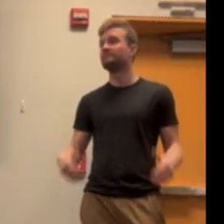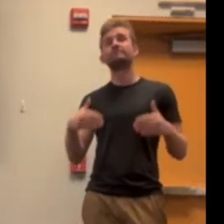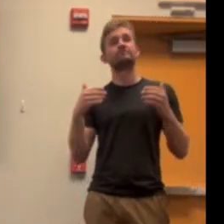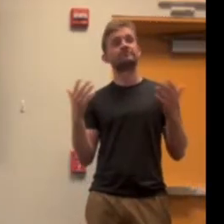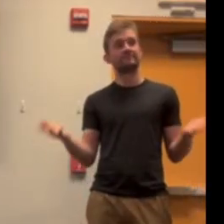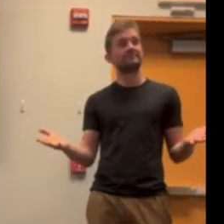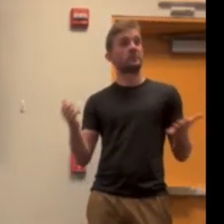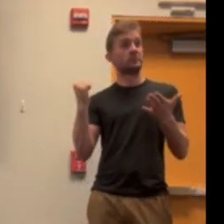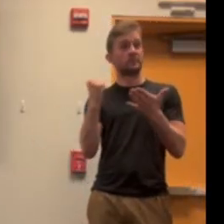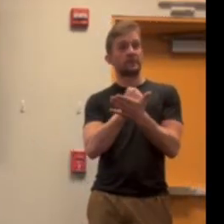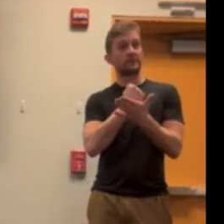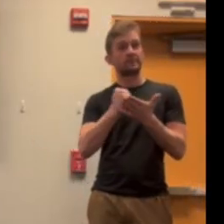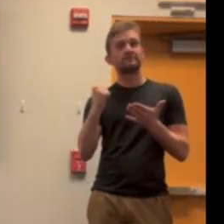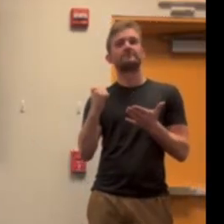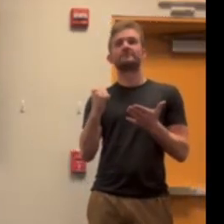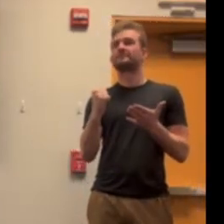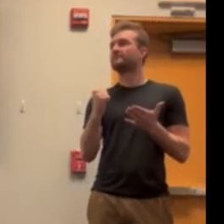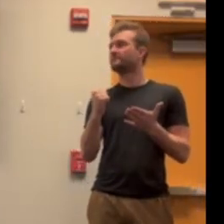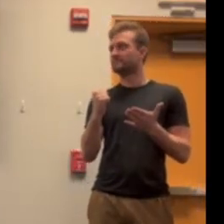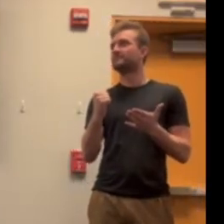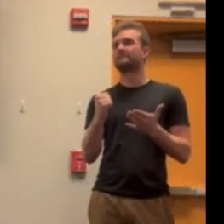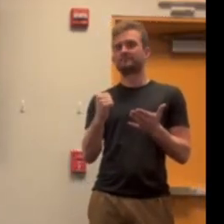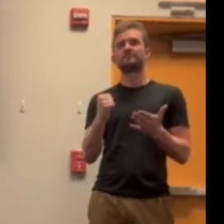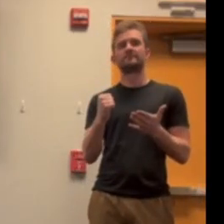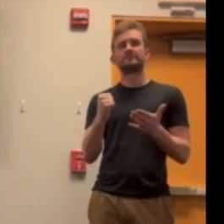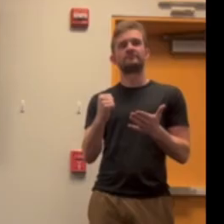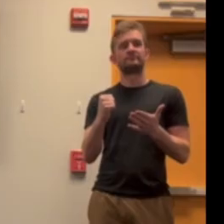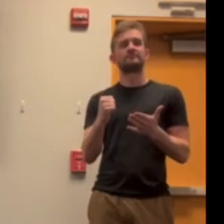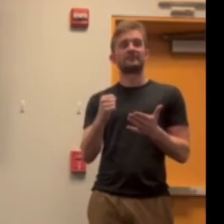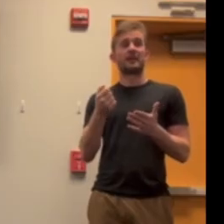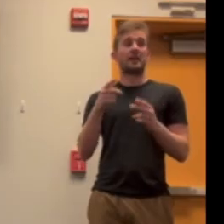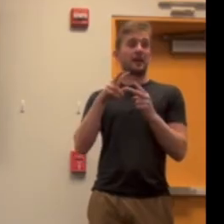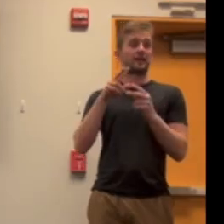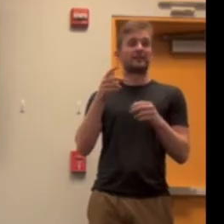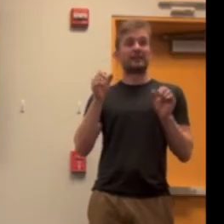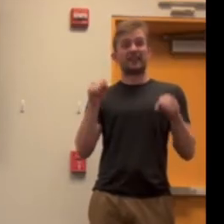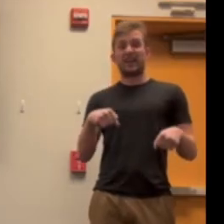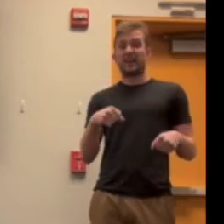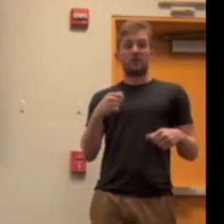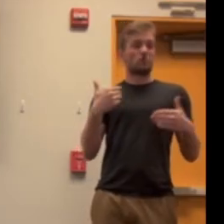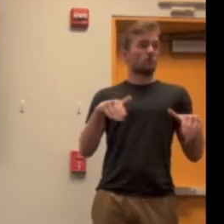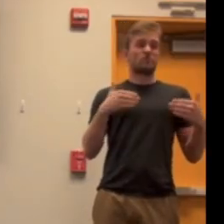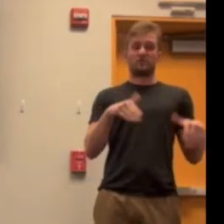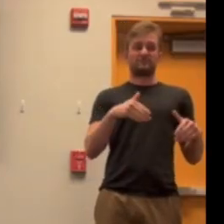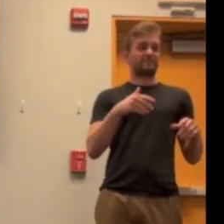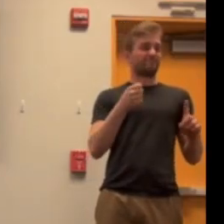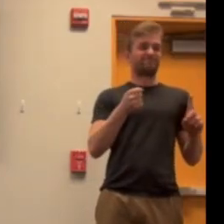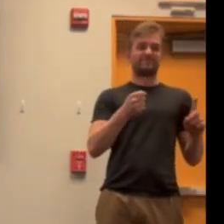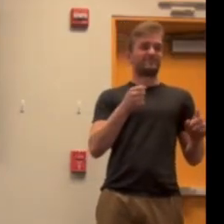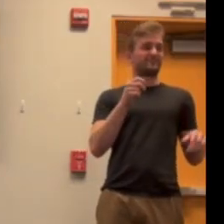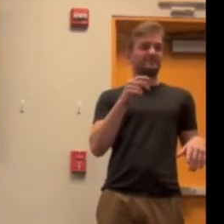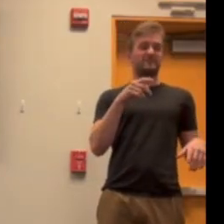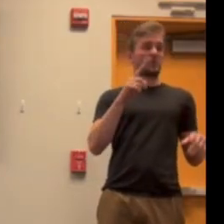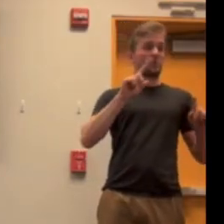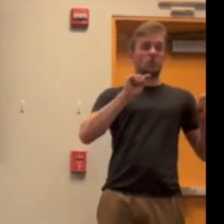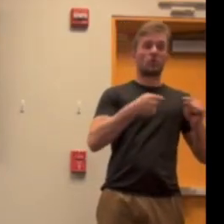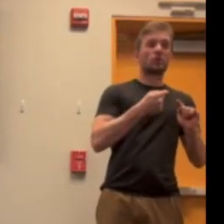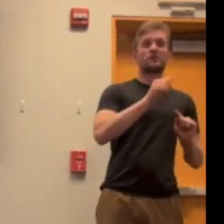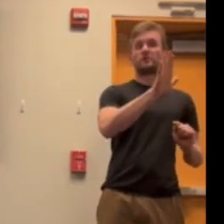of, they can be very disruptive or they can help you out. So how you use them is going to be the most